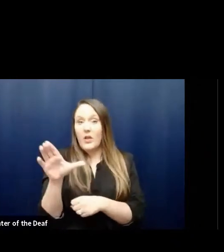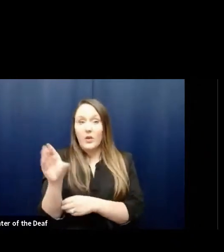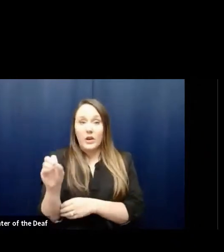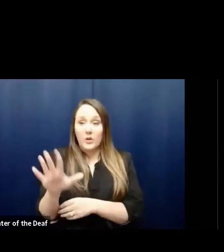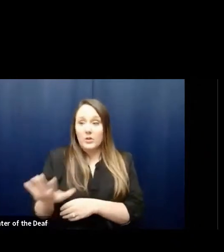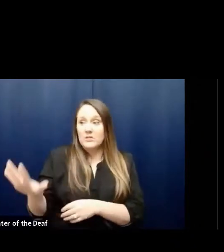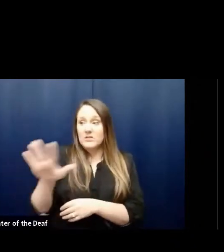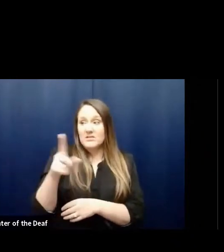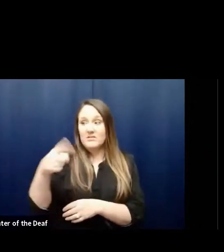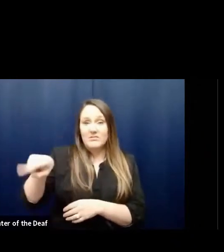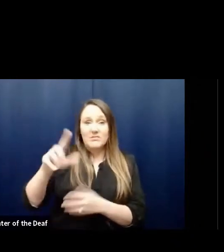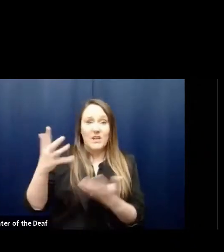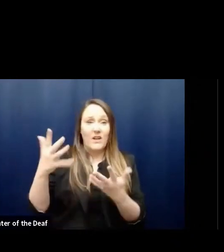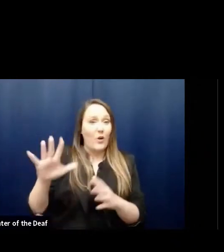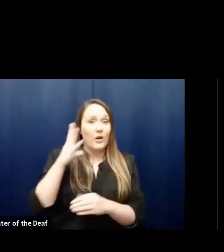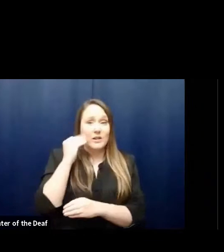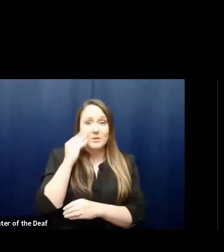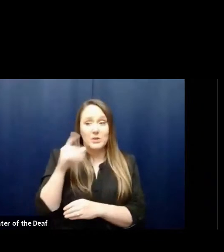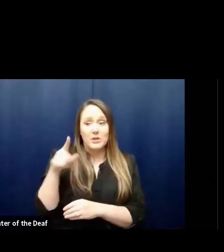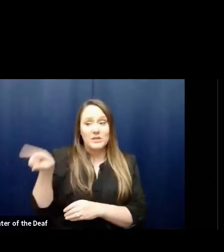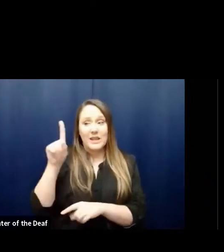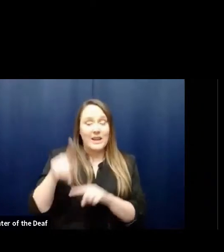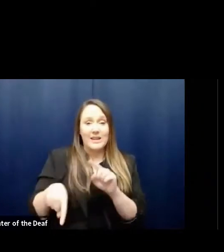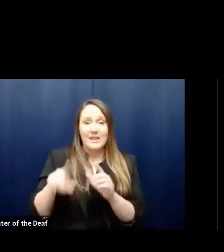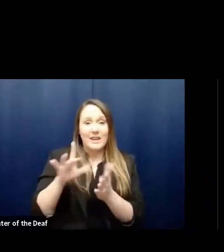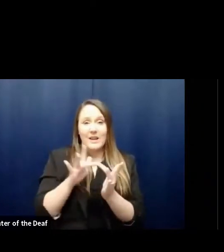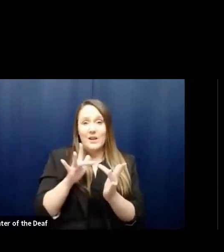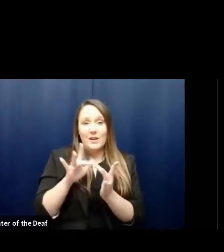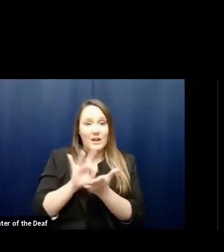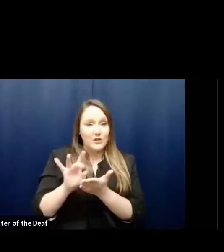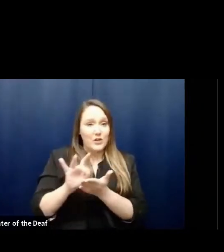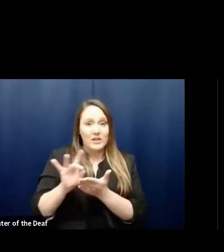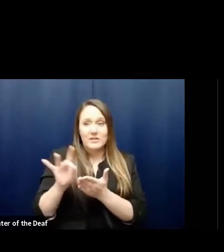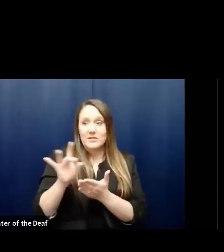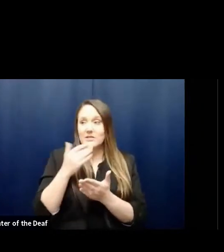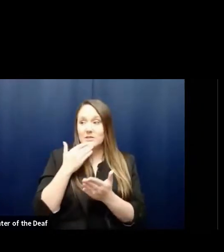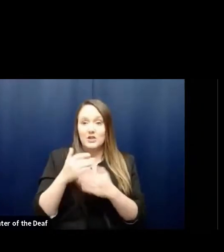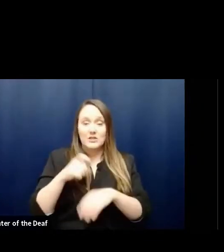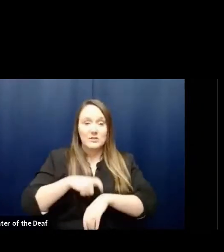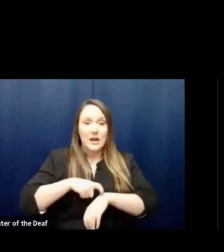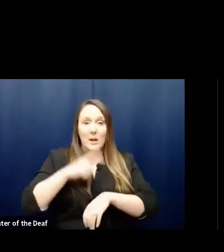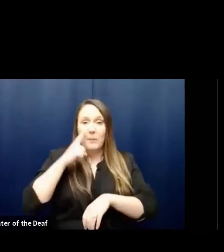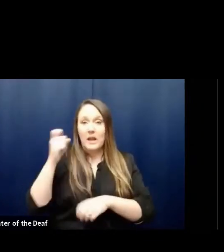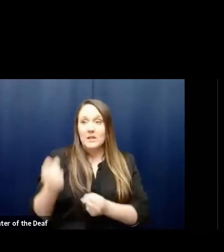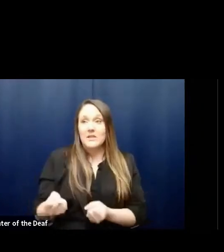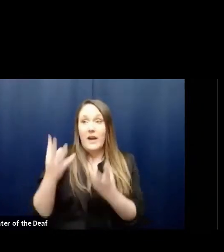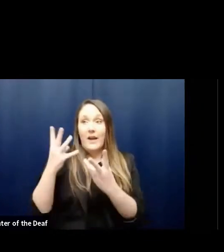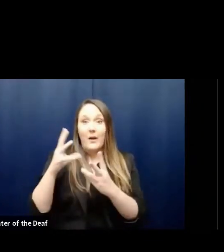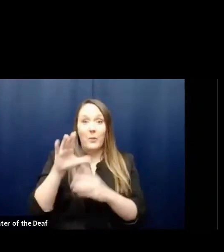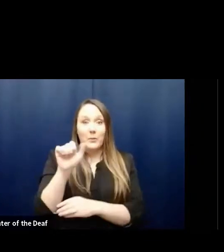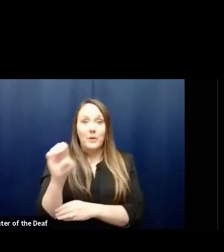are there. They're not able to contact trace in a timely fashion because of the sheer volume.